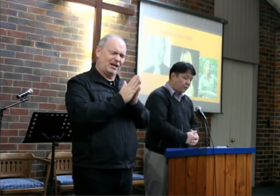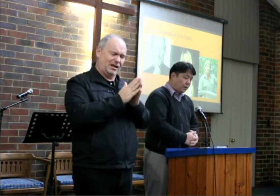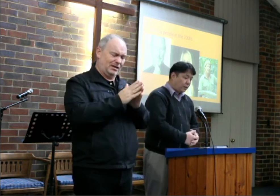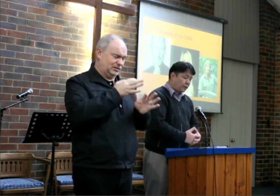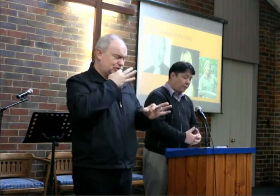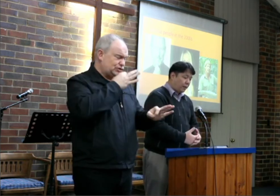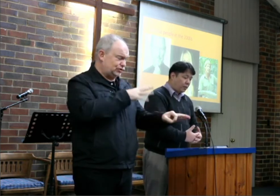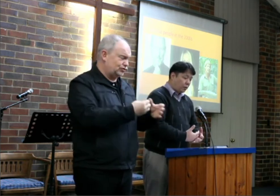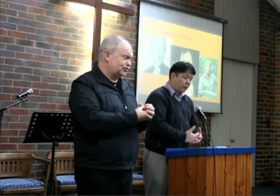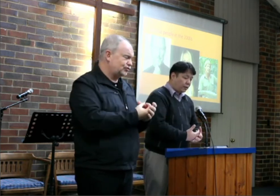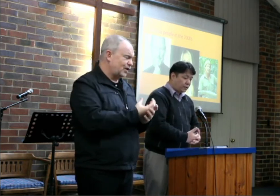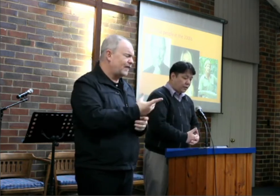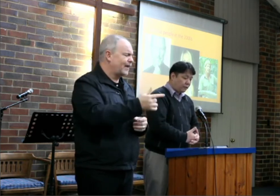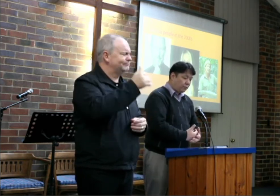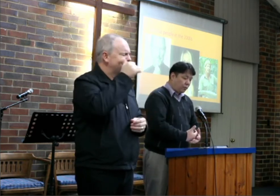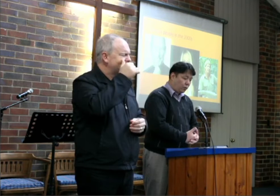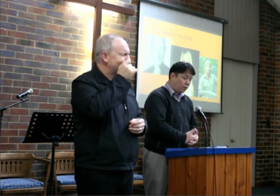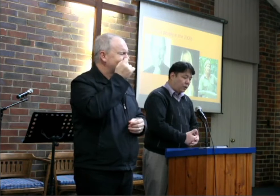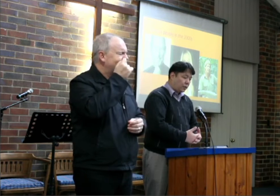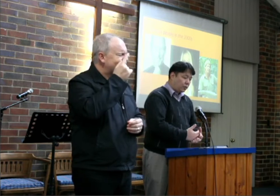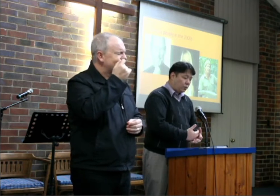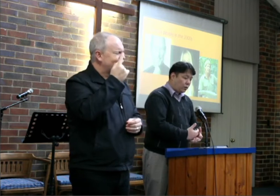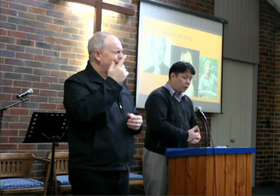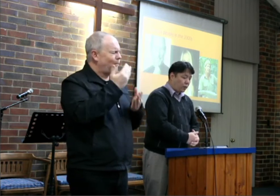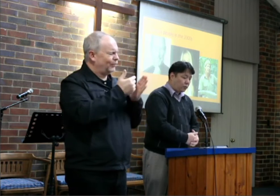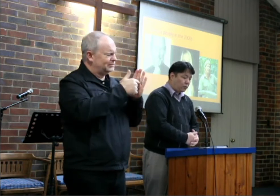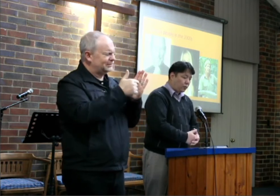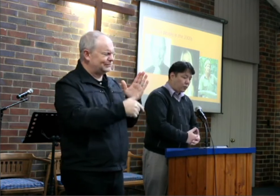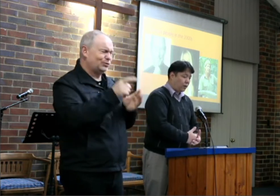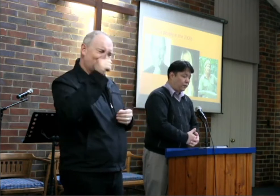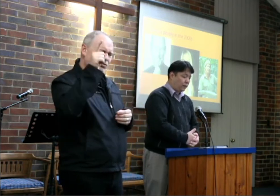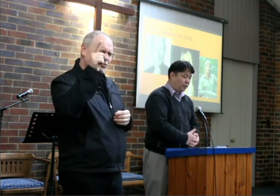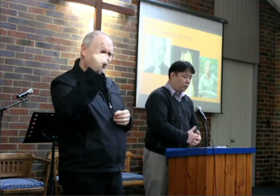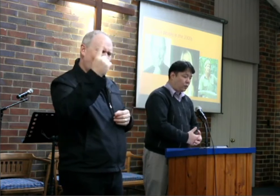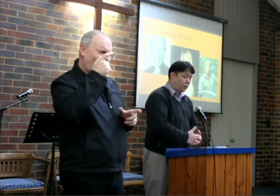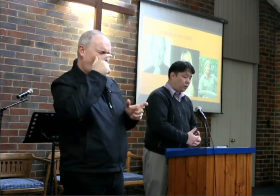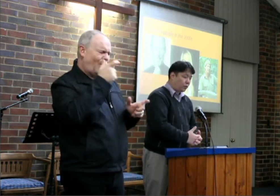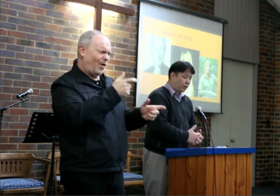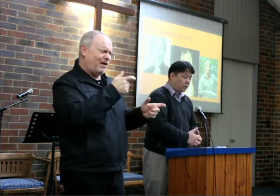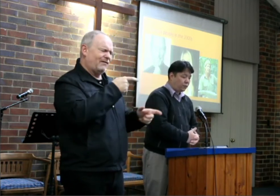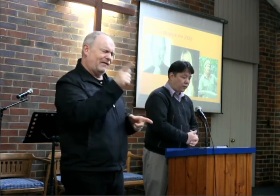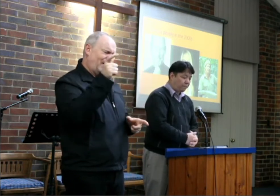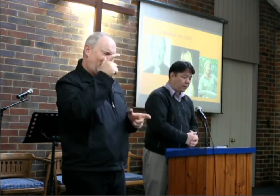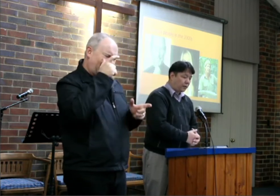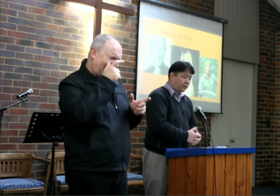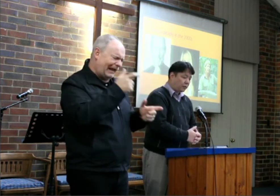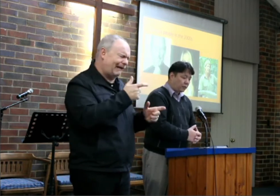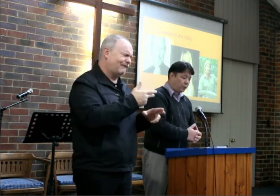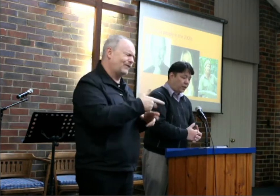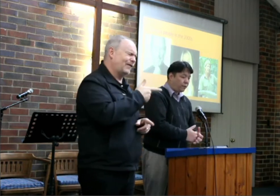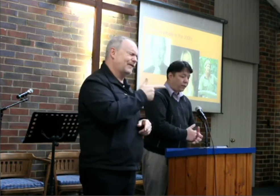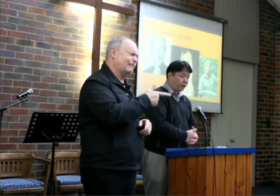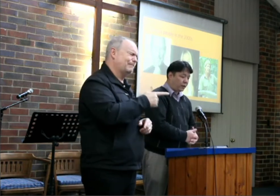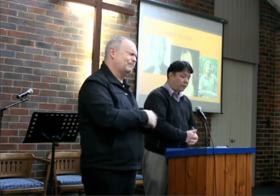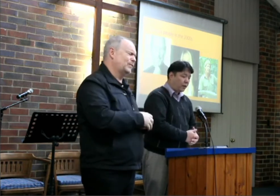up, that they may know and understand even more that you are the one who will look after them, that you are the one who cares for them, and that you will